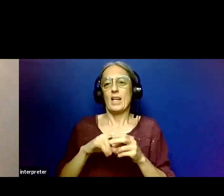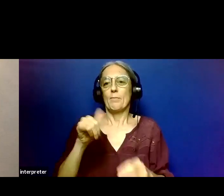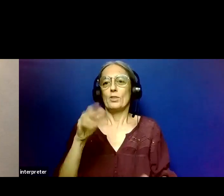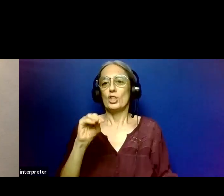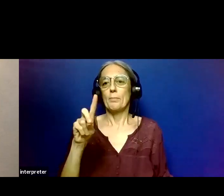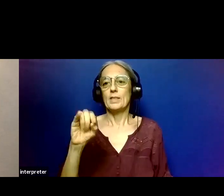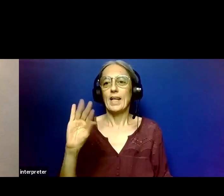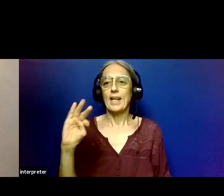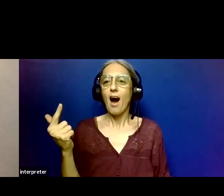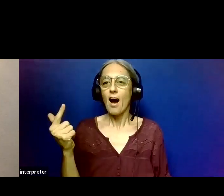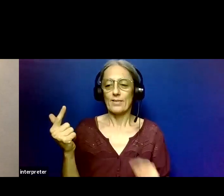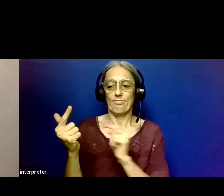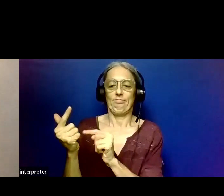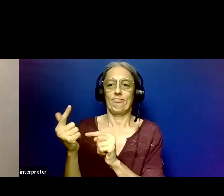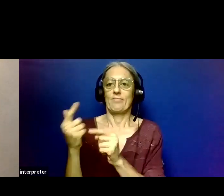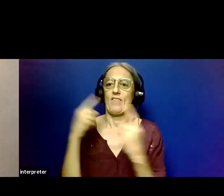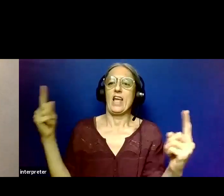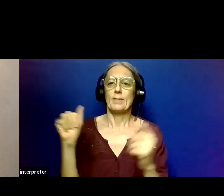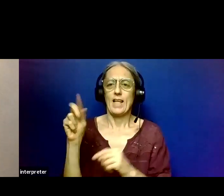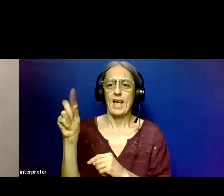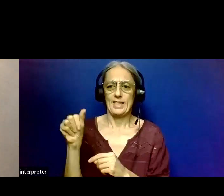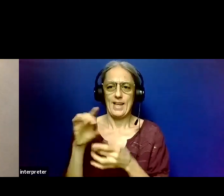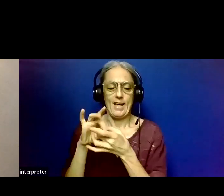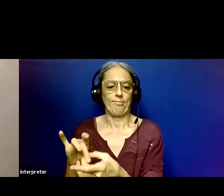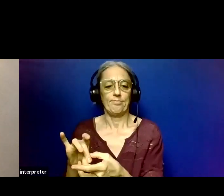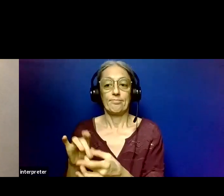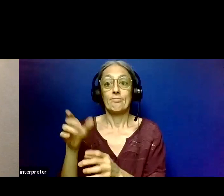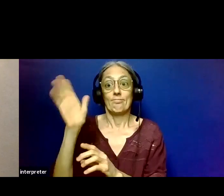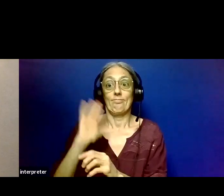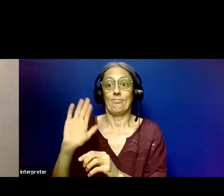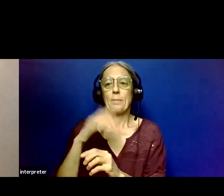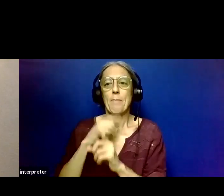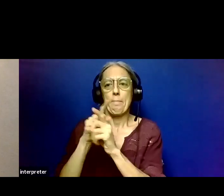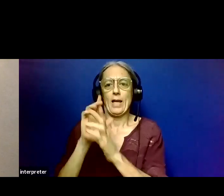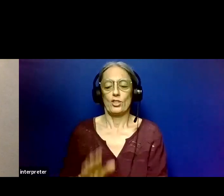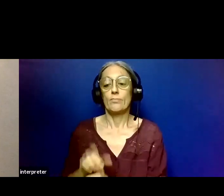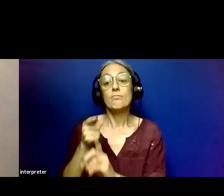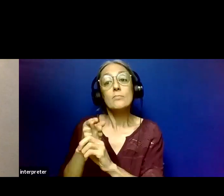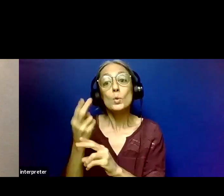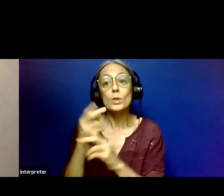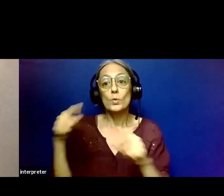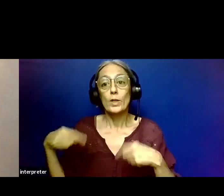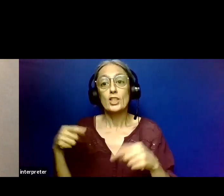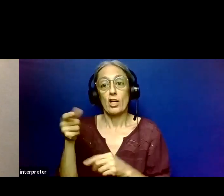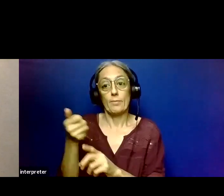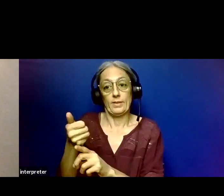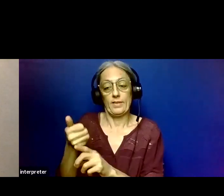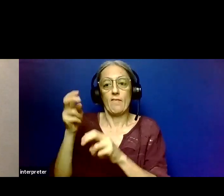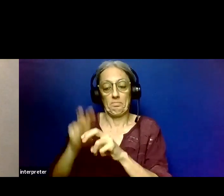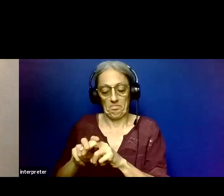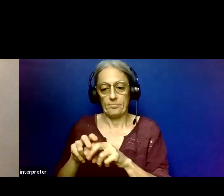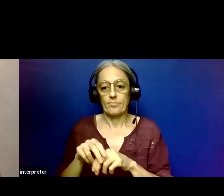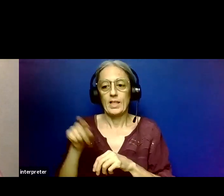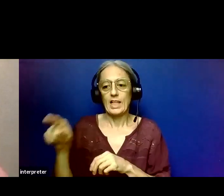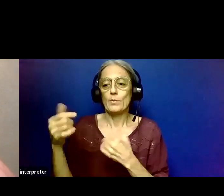big in the ADA arena, and he's basically my mentor. He's a wheelchair user, and he was playing, or not,